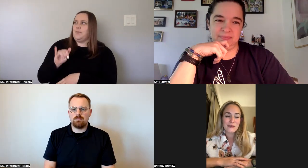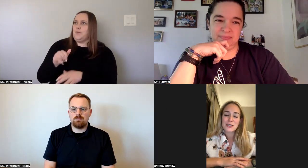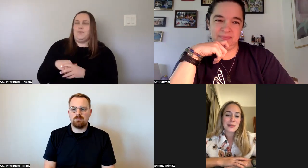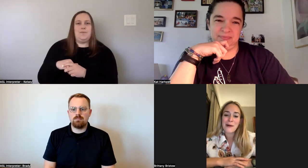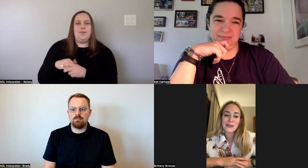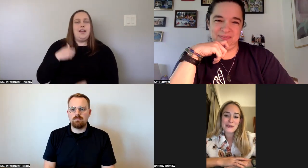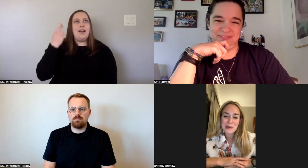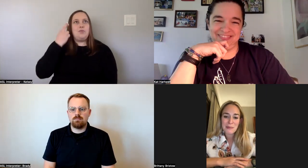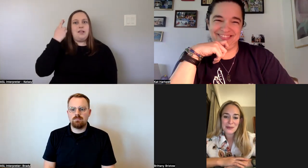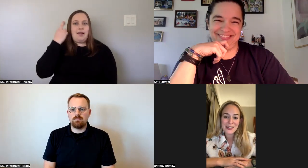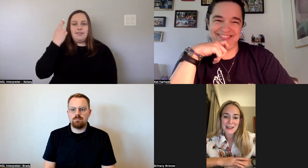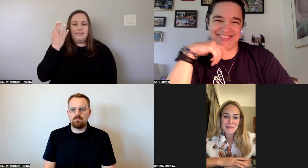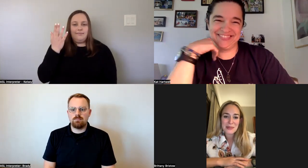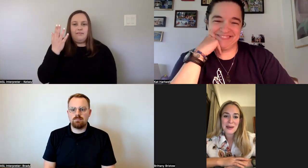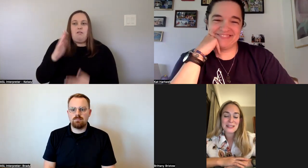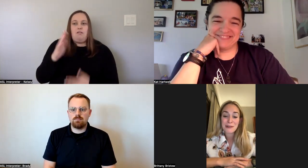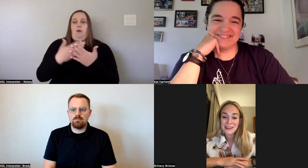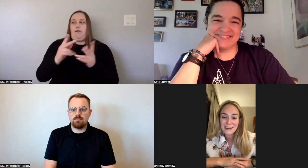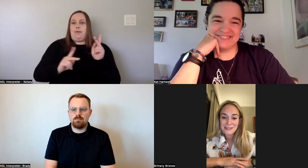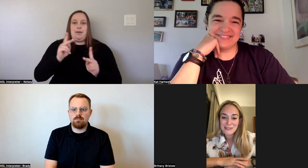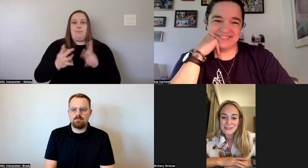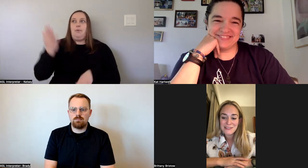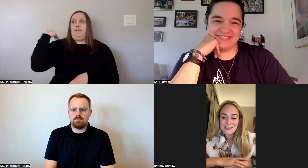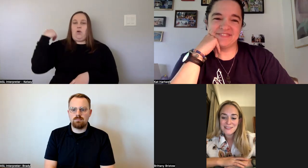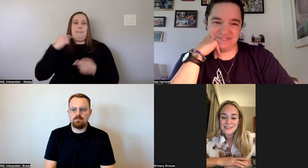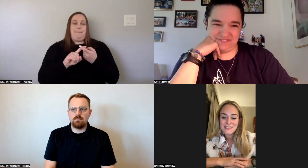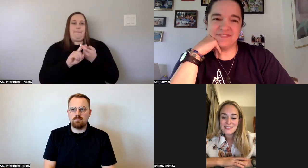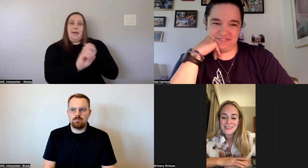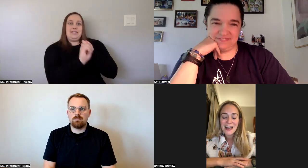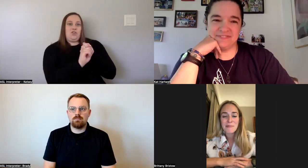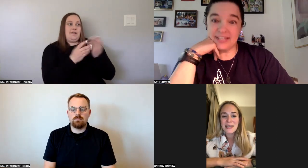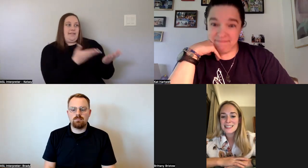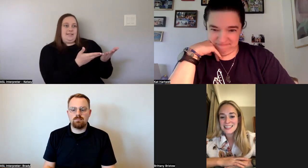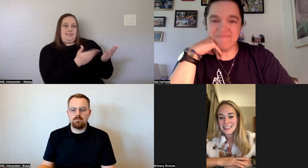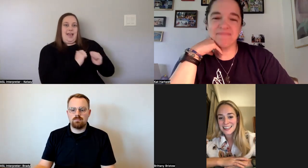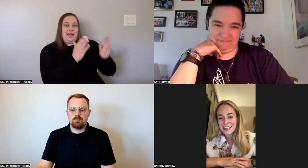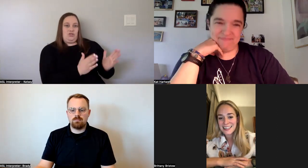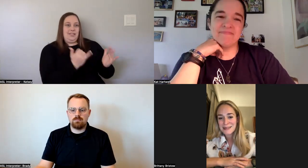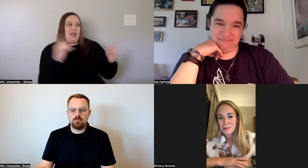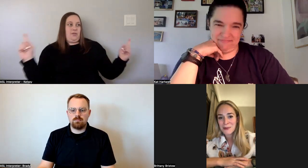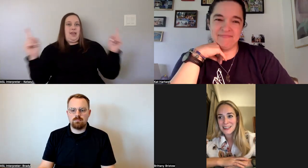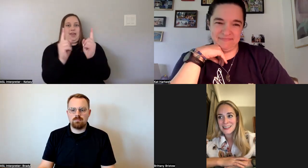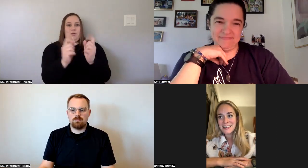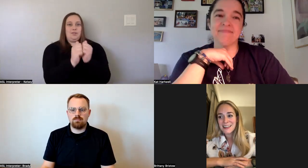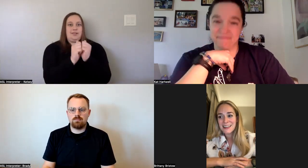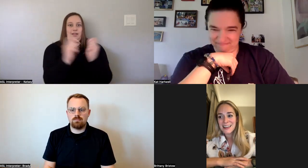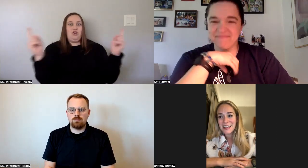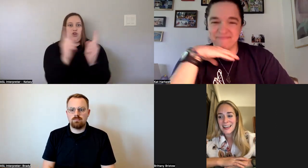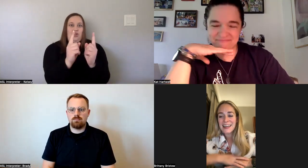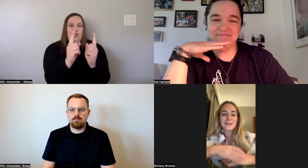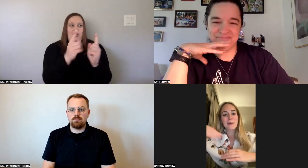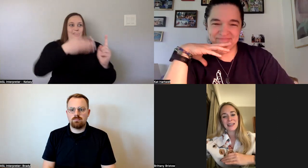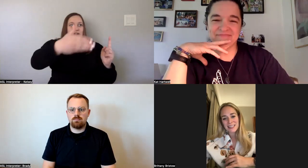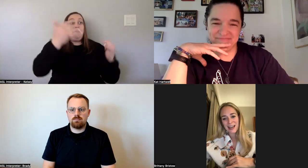that virtually all of the people that I've been the best friend of have been his leading lady at some point, and